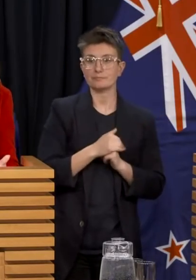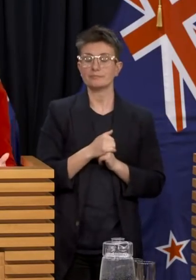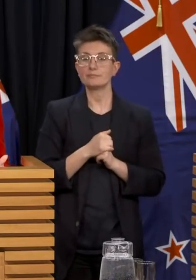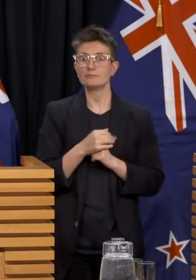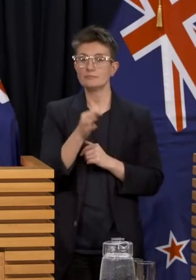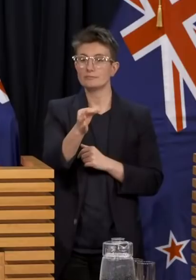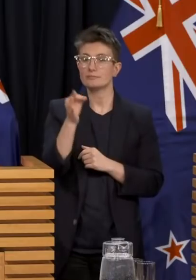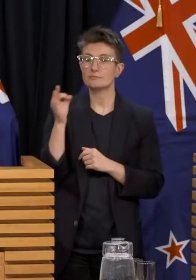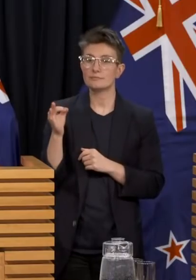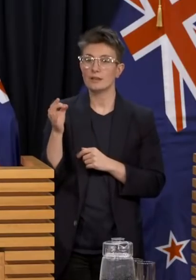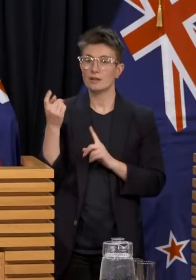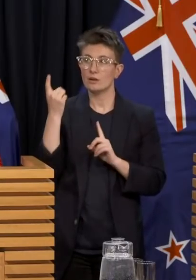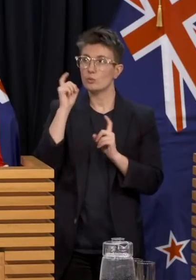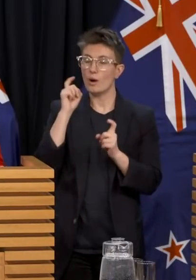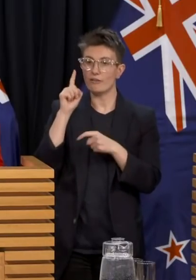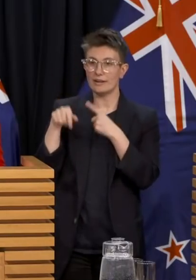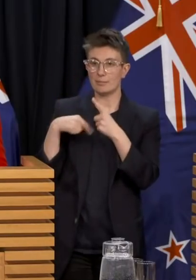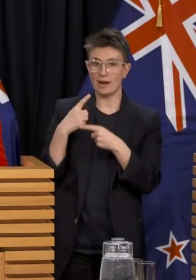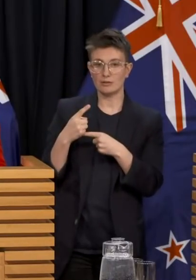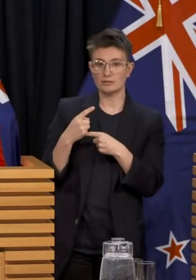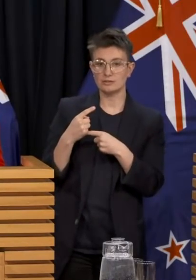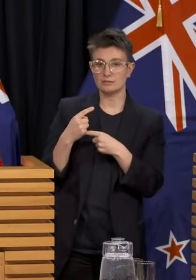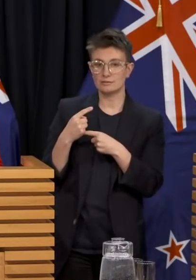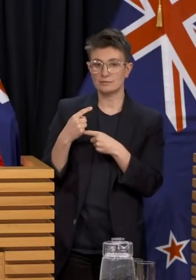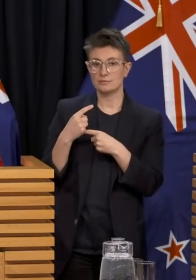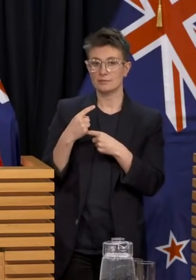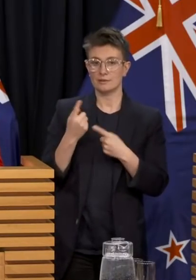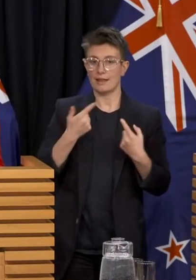that has to be a key consideration.